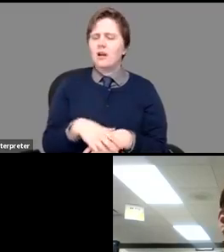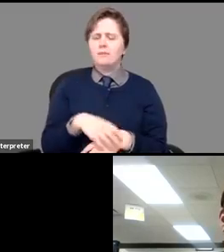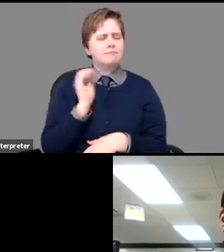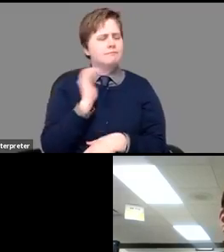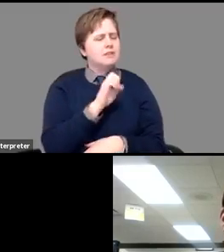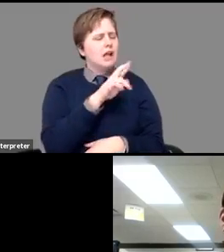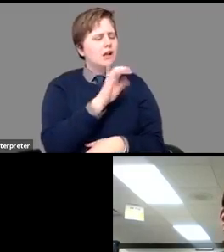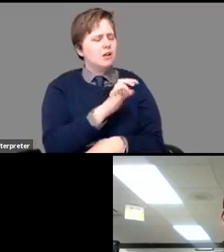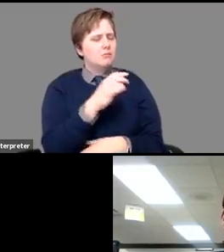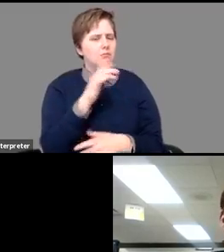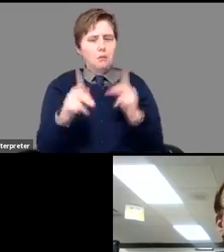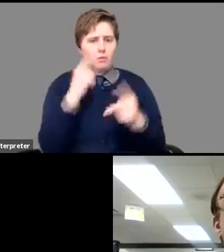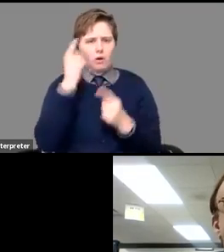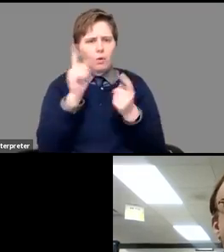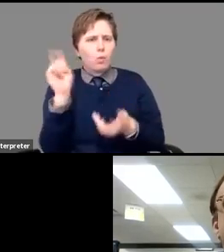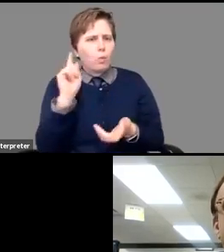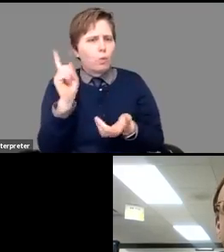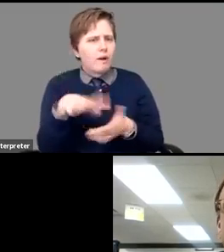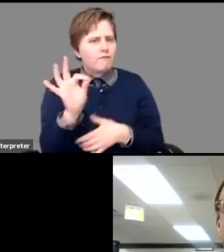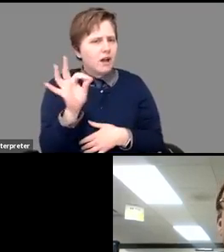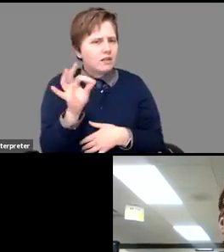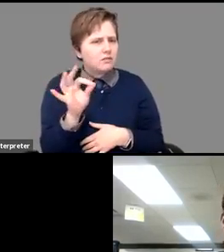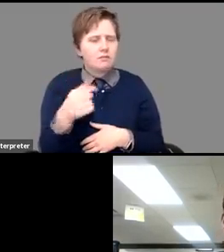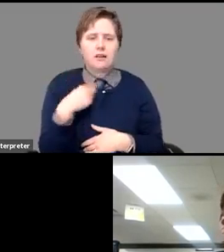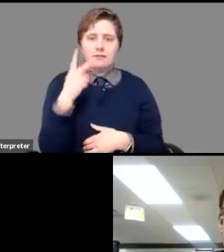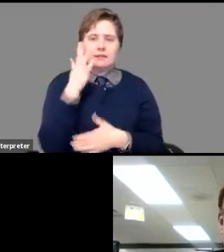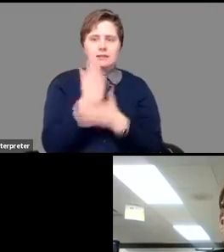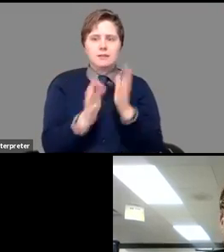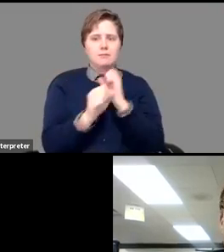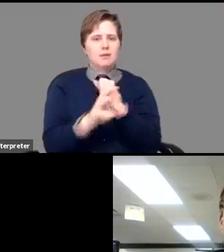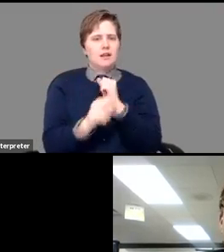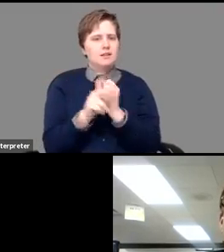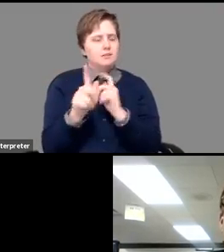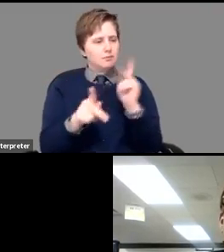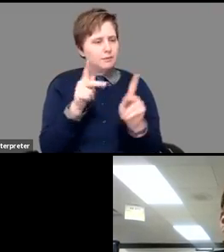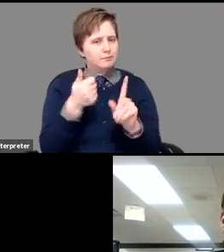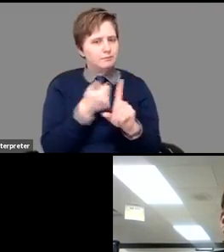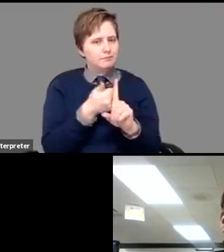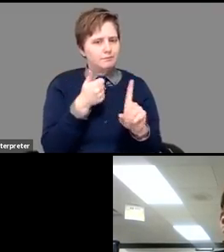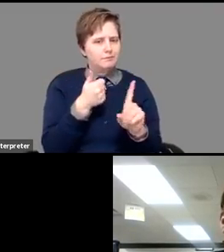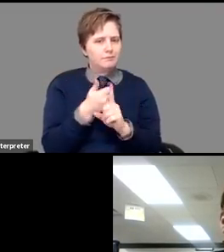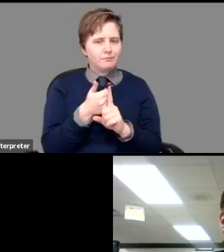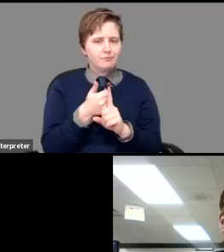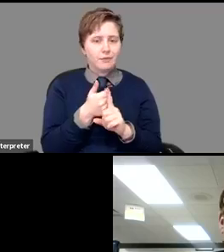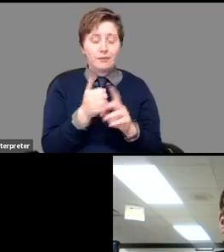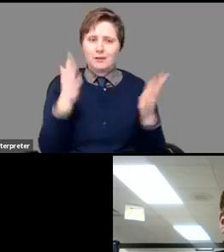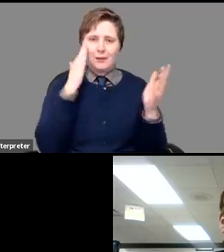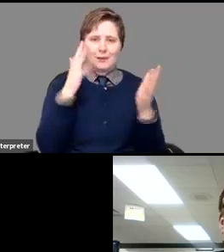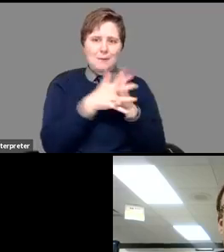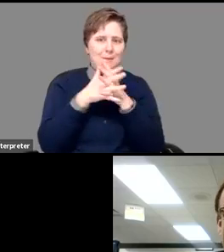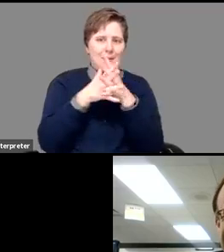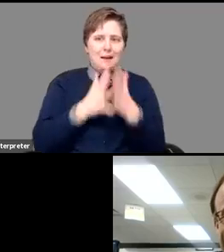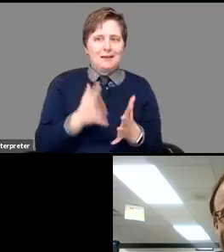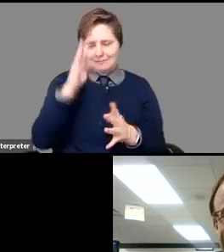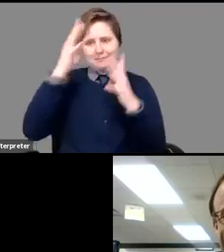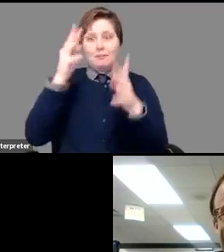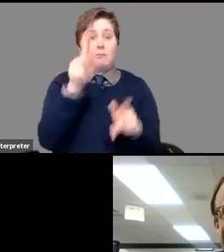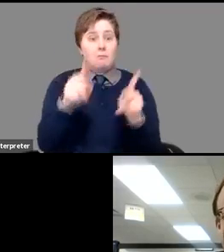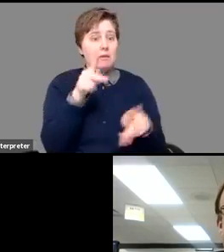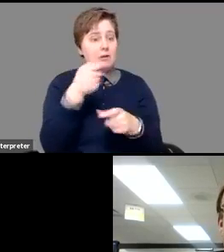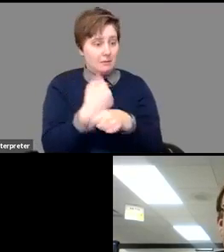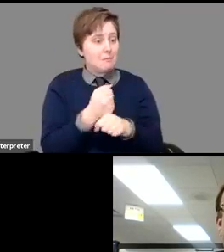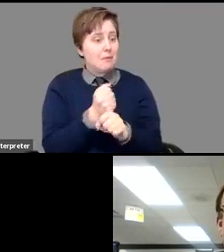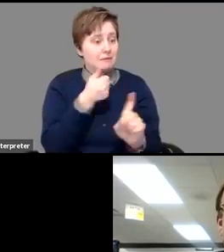wondering, where can they get them though? And I've seen, some ads that people have, American ingenuity. People are making these